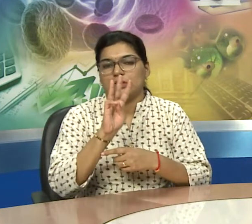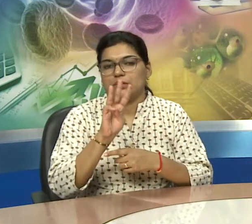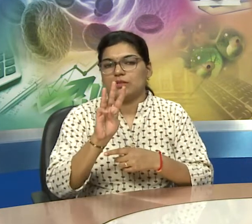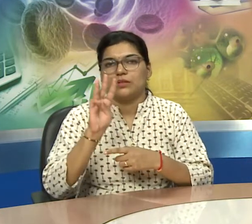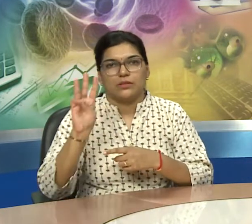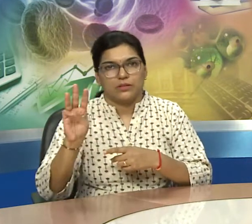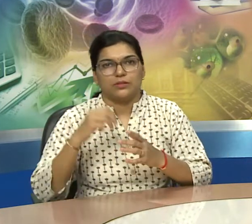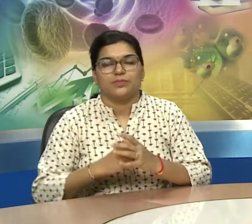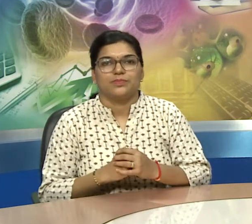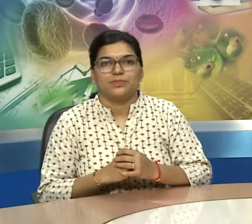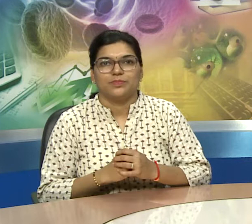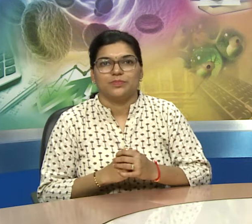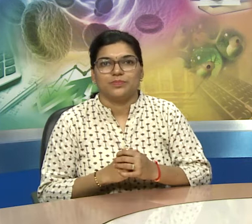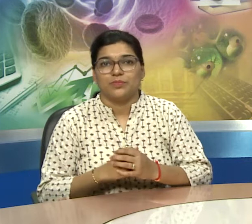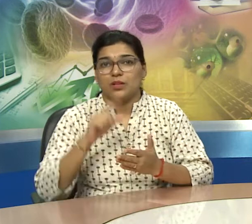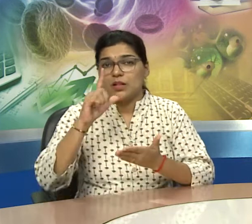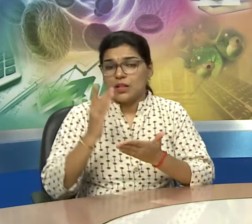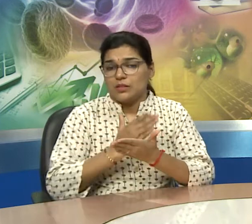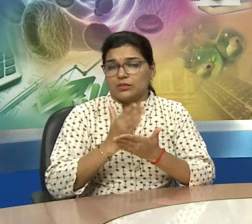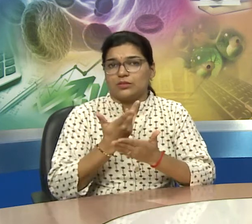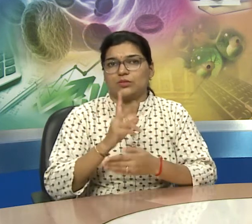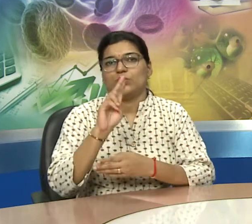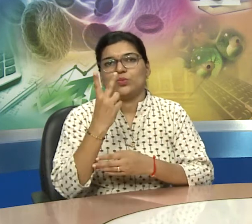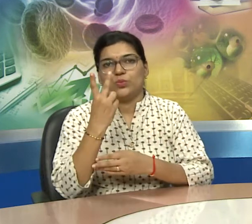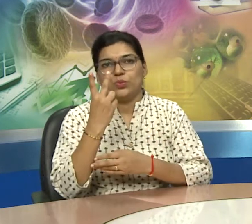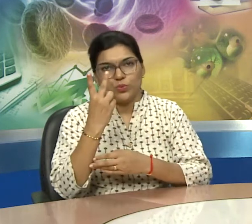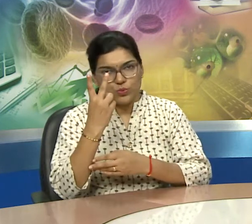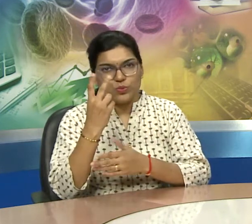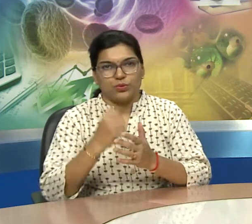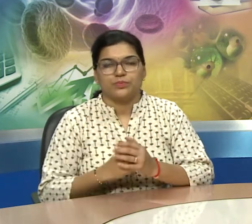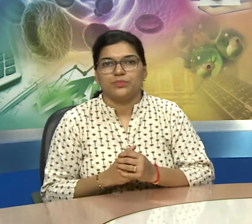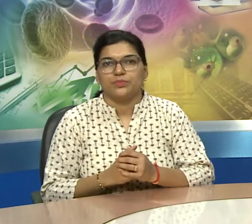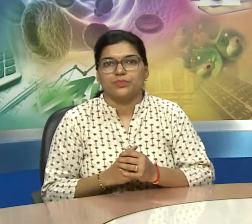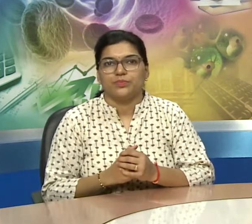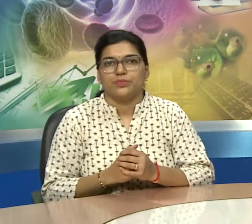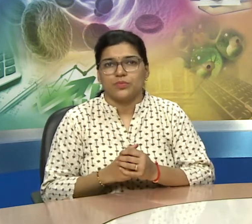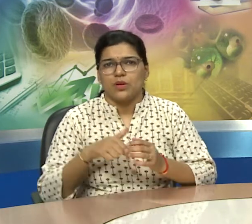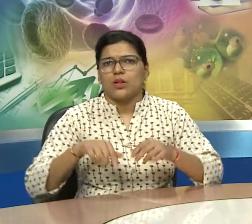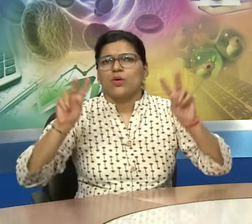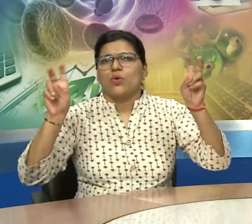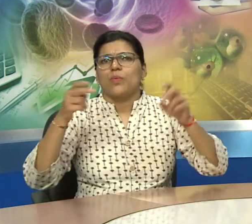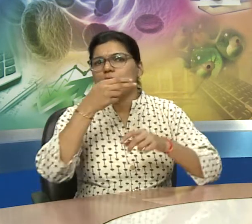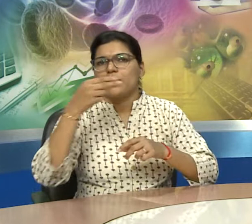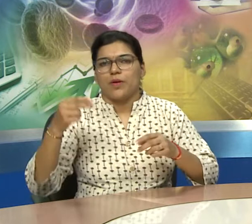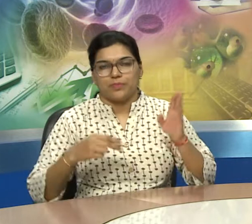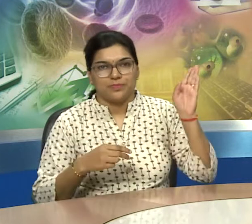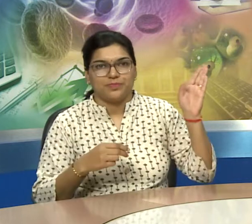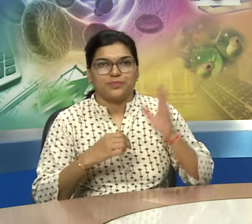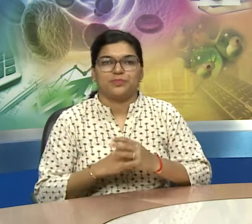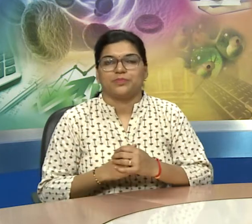And code number for this subject is 333. And we are going to do lesson number 2. You can